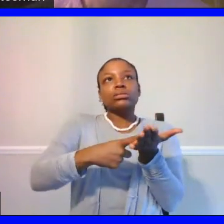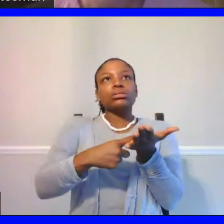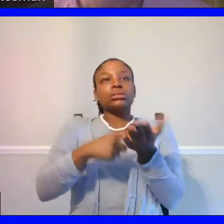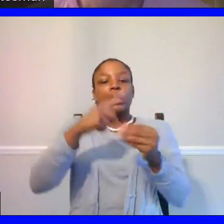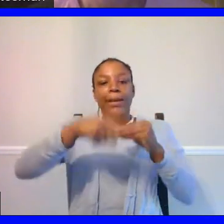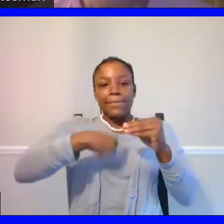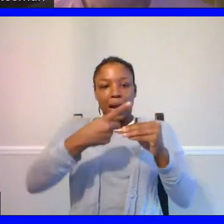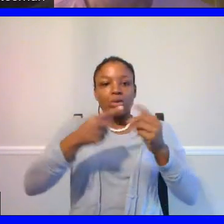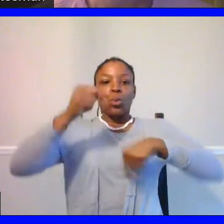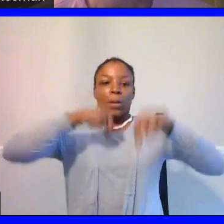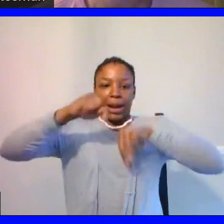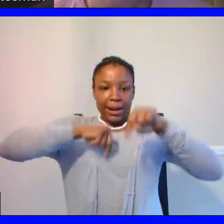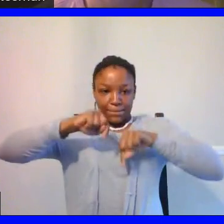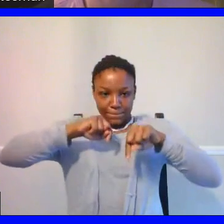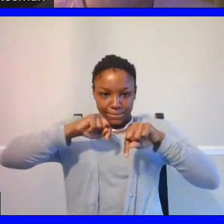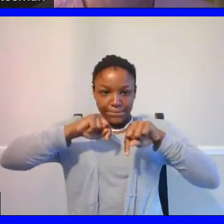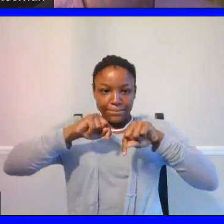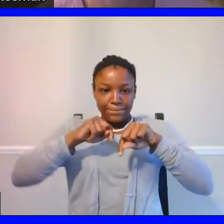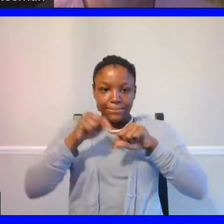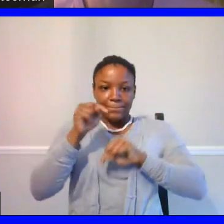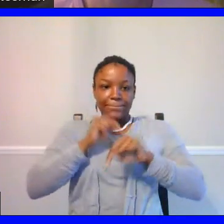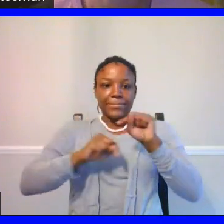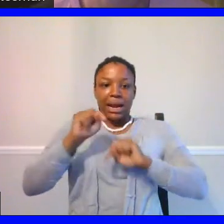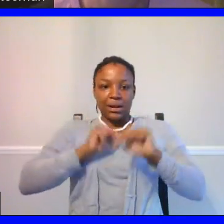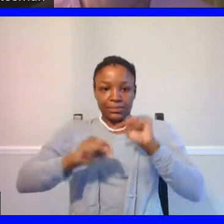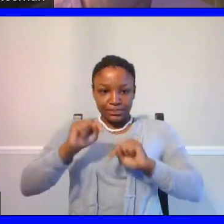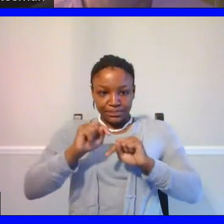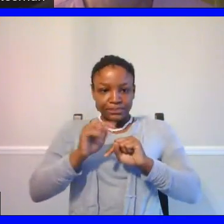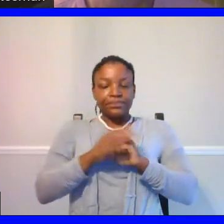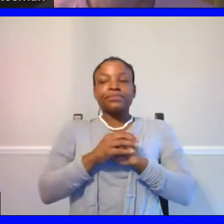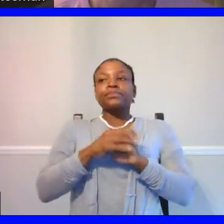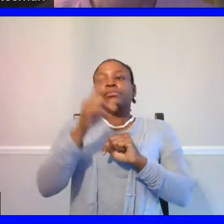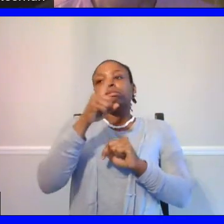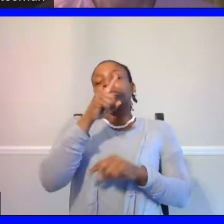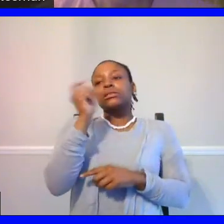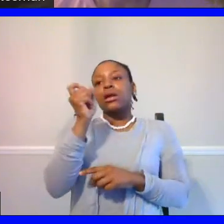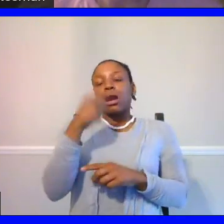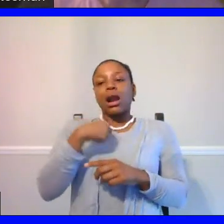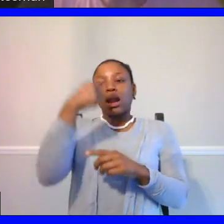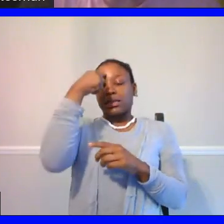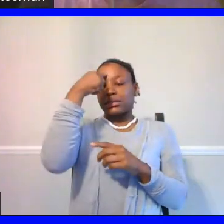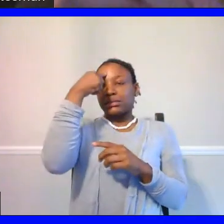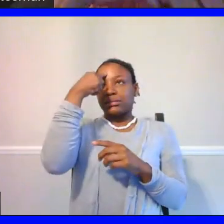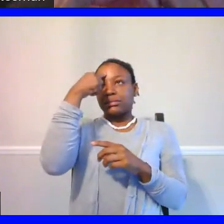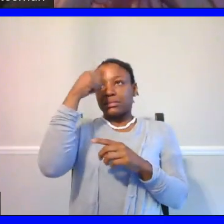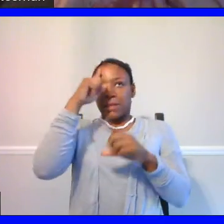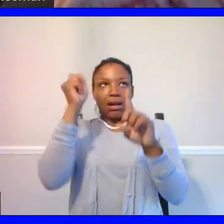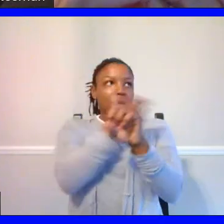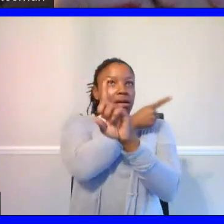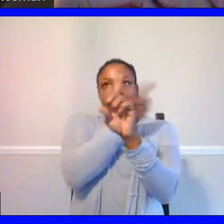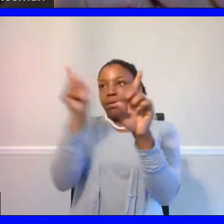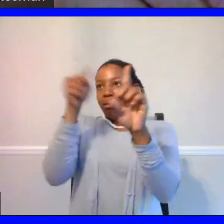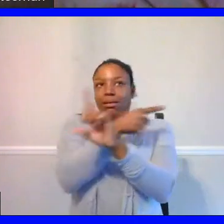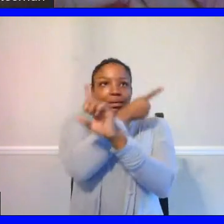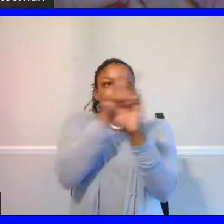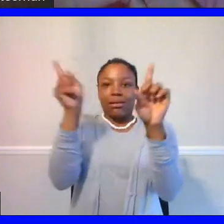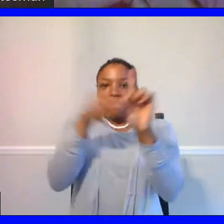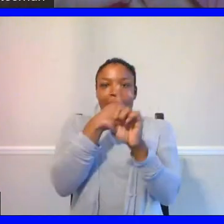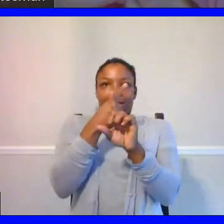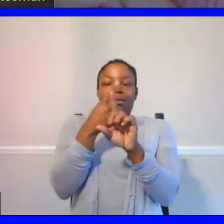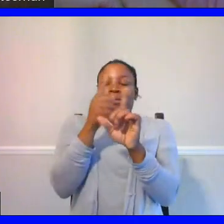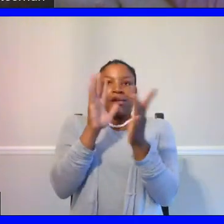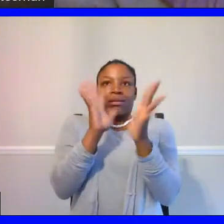I'm going to back up, and I think because I'm like my, you know, what happens to me? My mind goes in 1,800 directions at